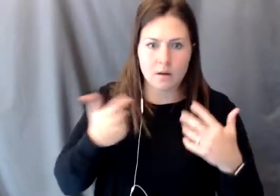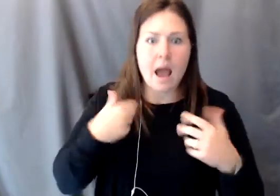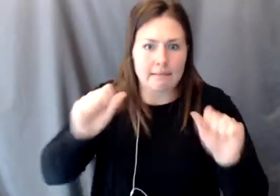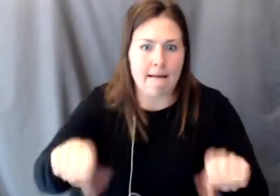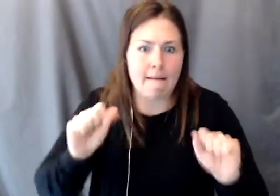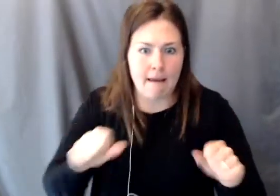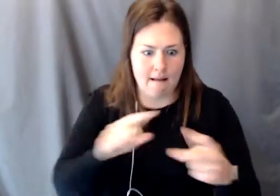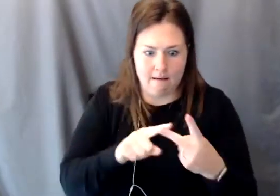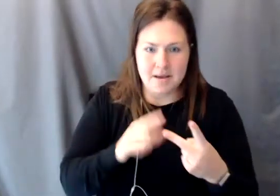I want